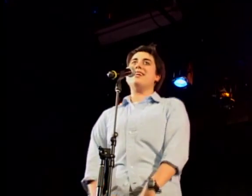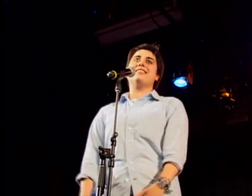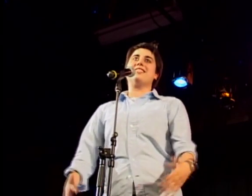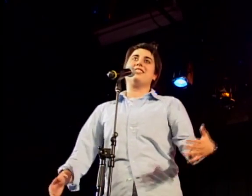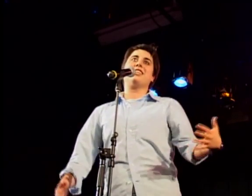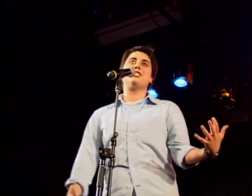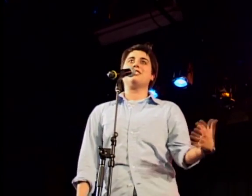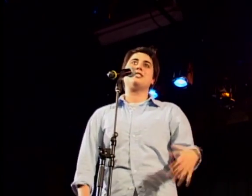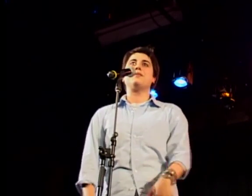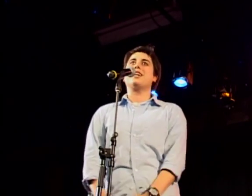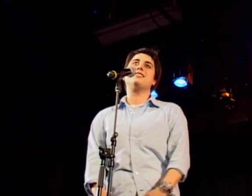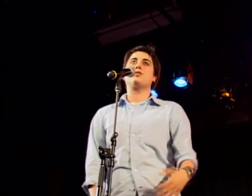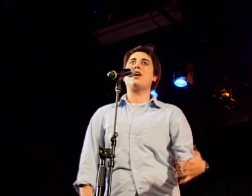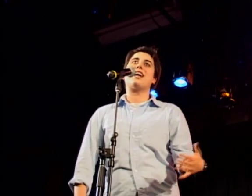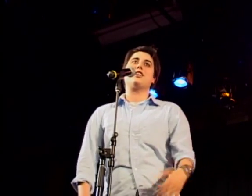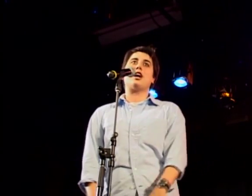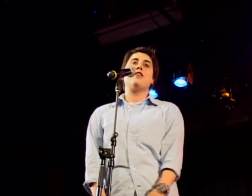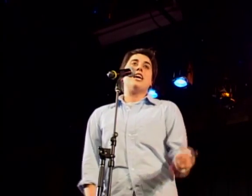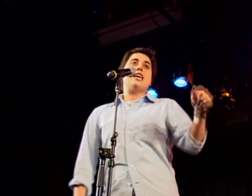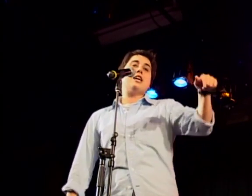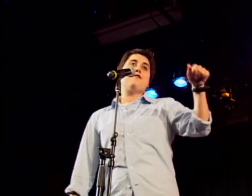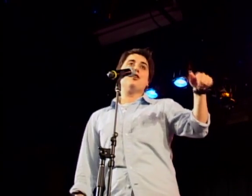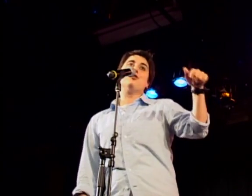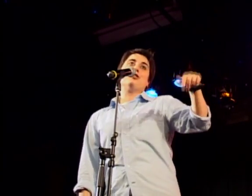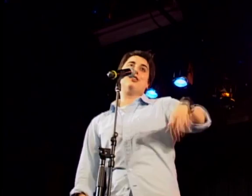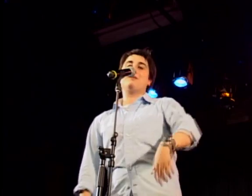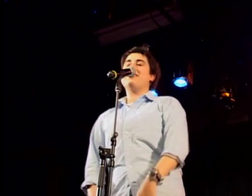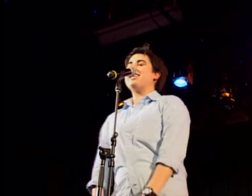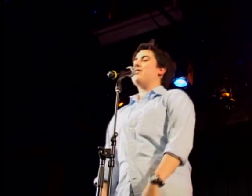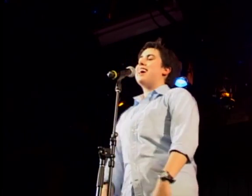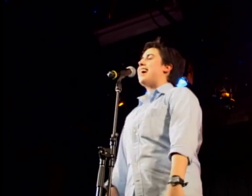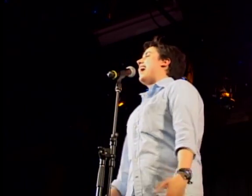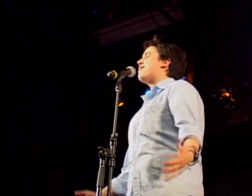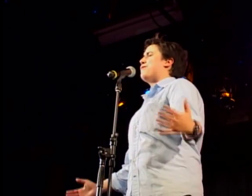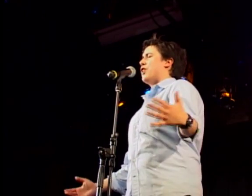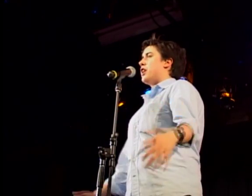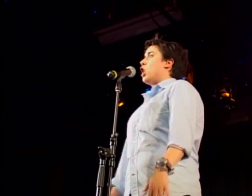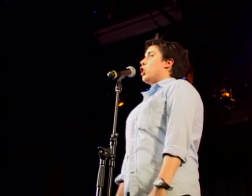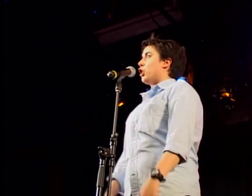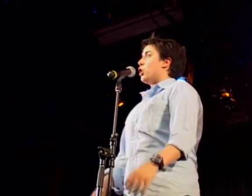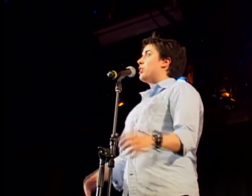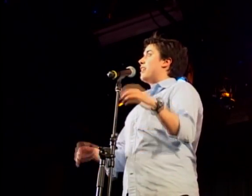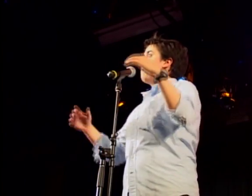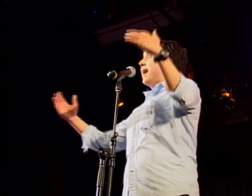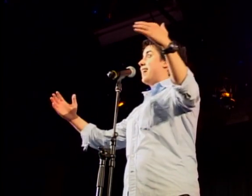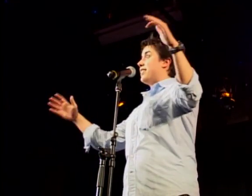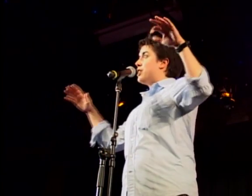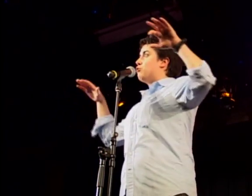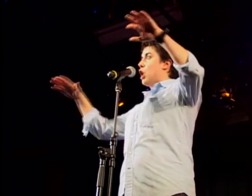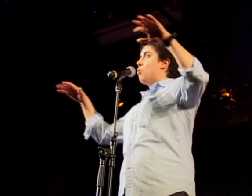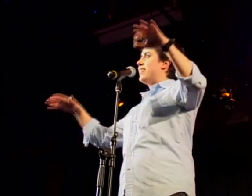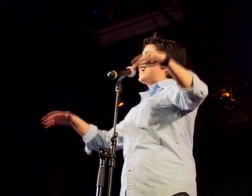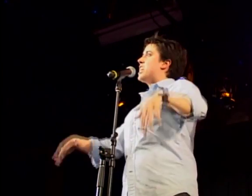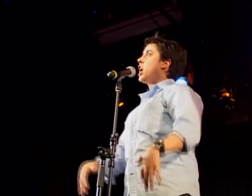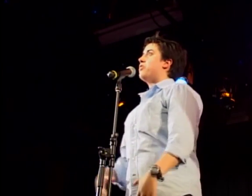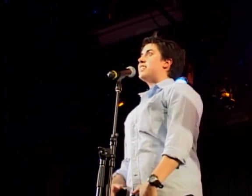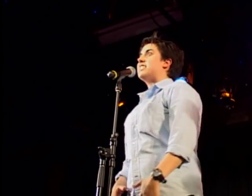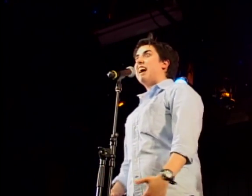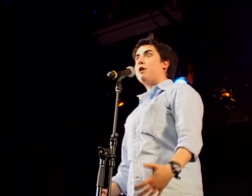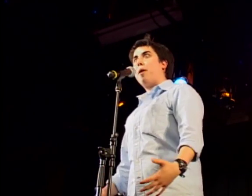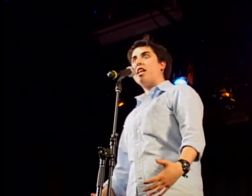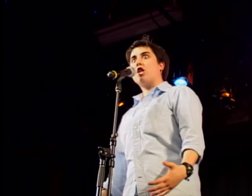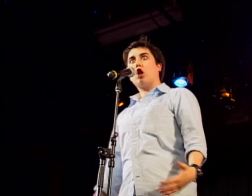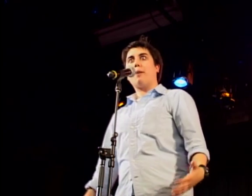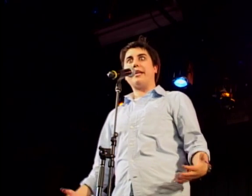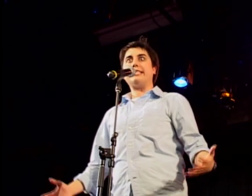Cinnabons. I'm eating this delicious just because it's what I love. If you look at me like you ain't having fun, girl, get back there, you don't get none.